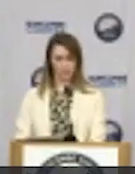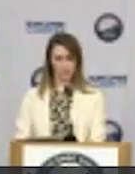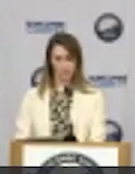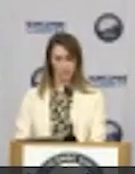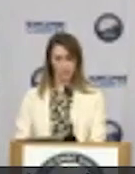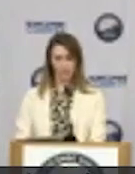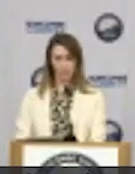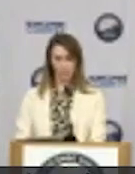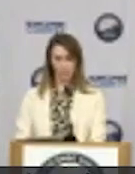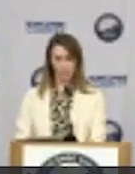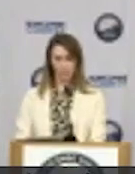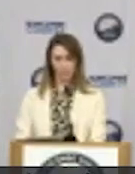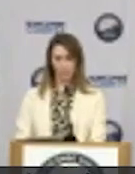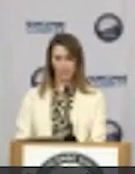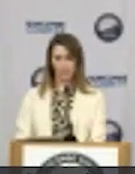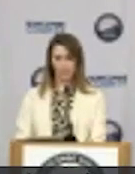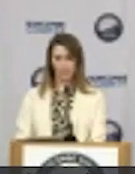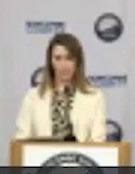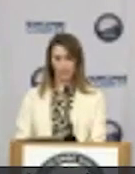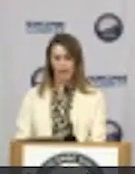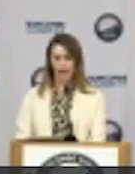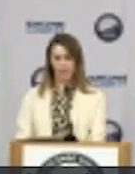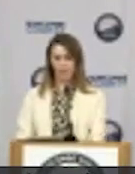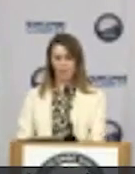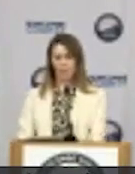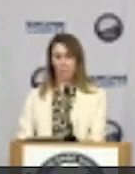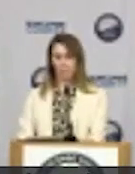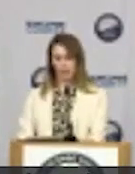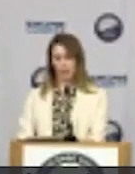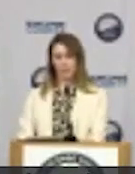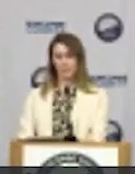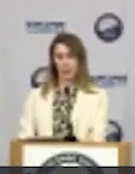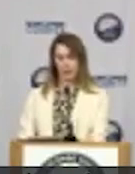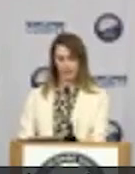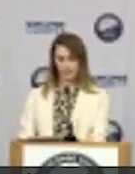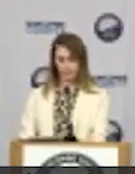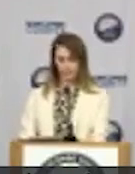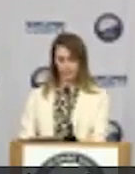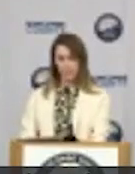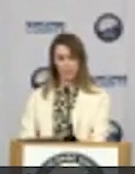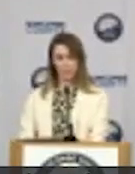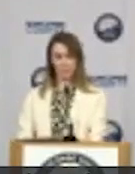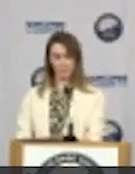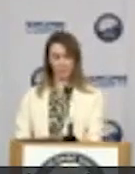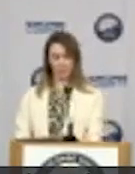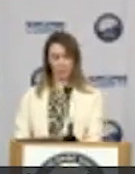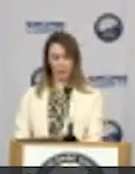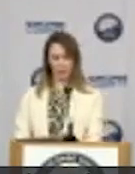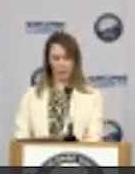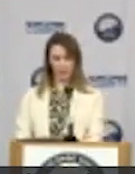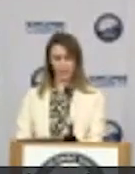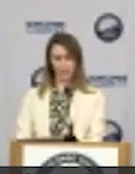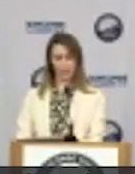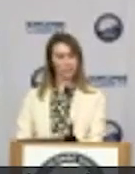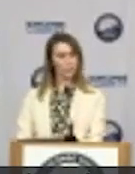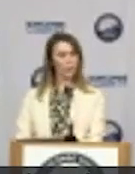infrastructure, windborne debris removal, and steep slopes at risk of sliding. Damage must pose a threat to